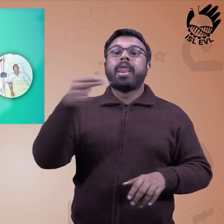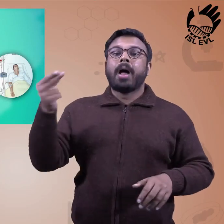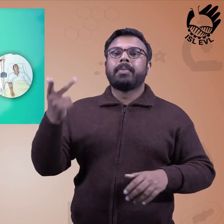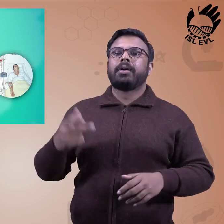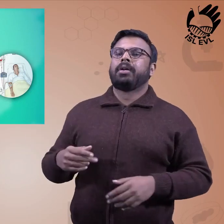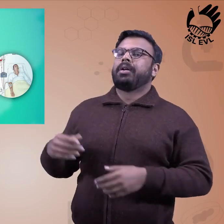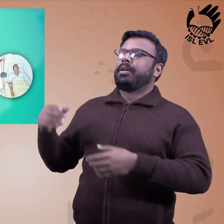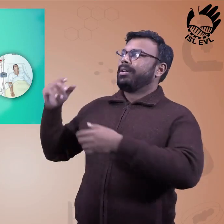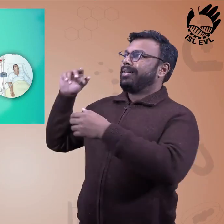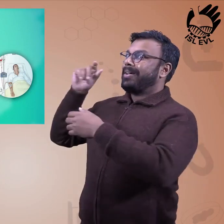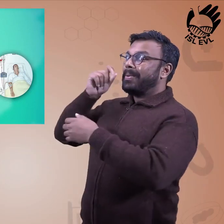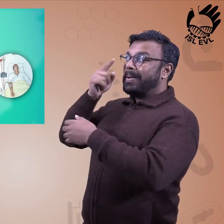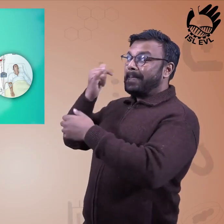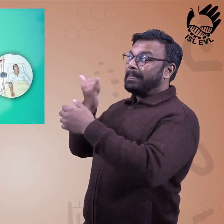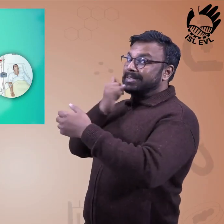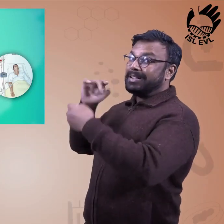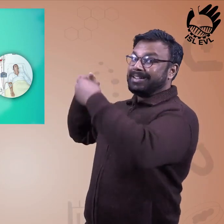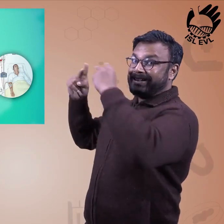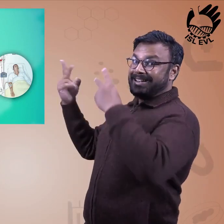inheritable